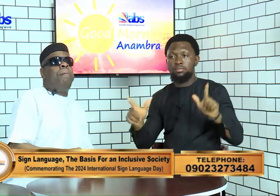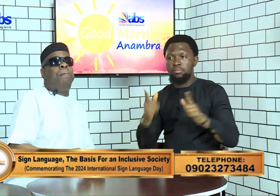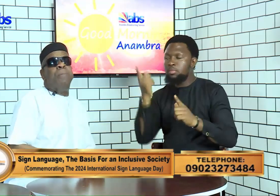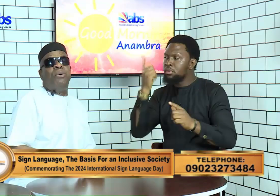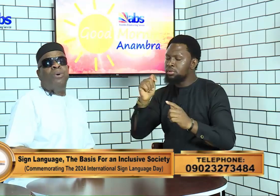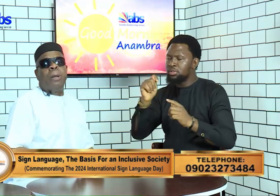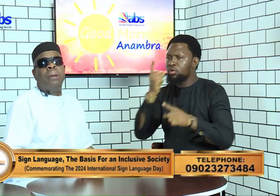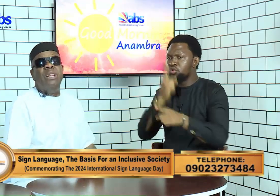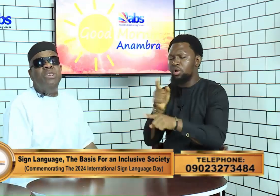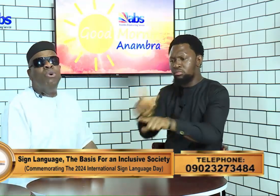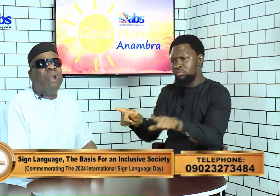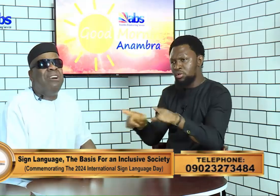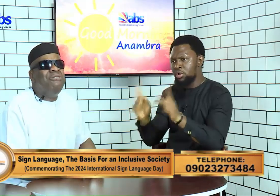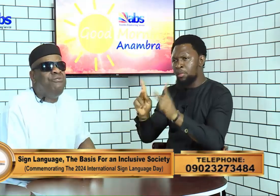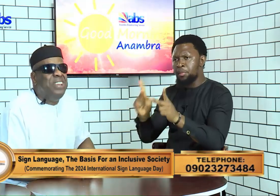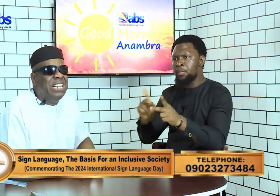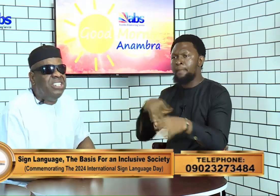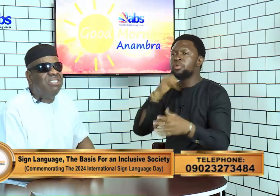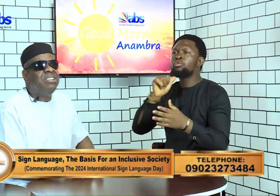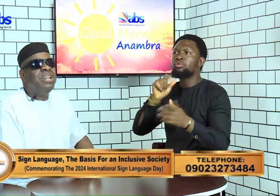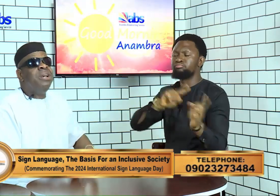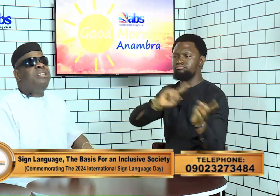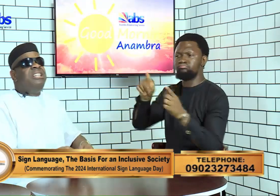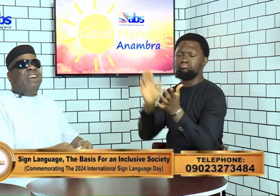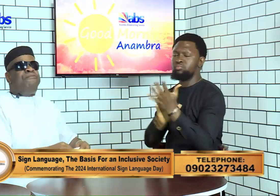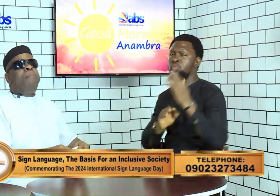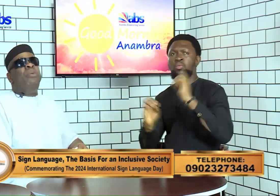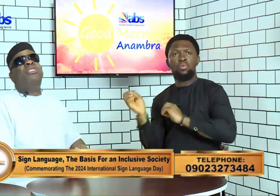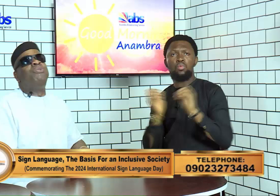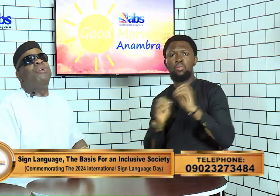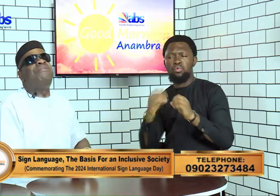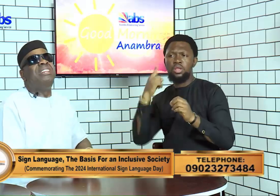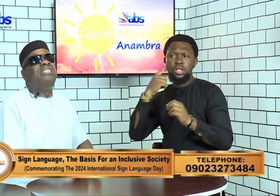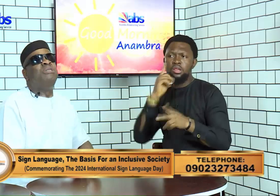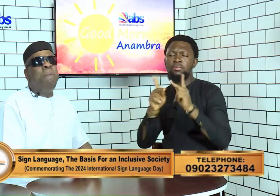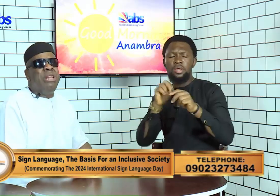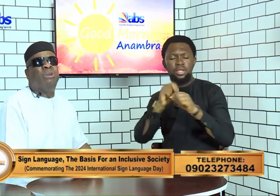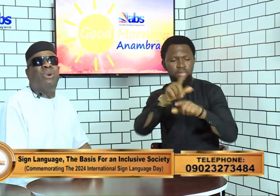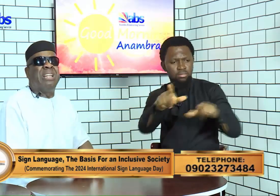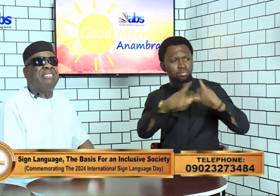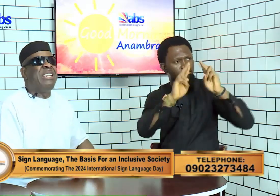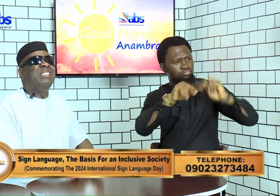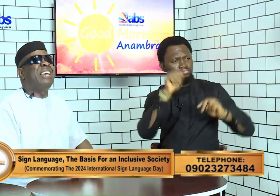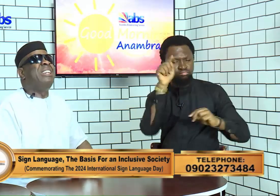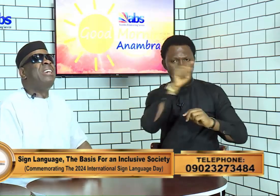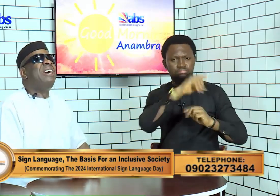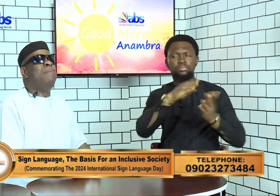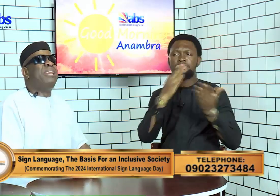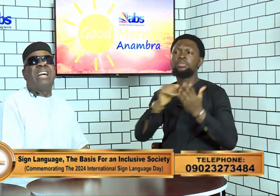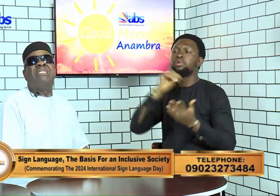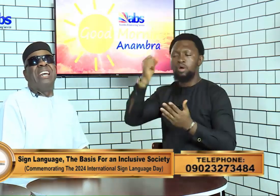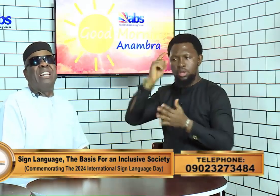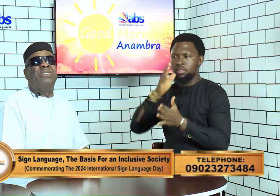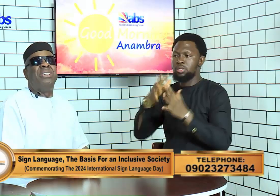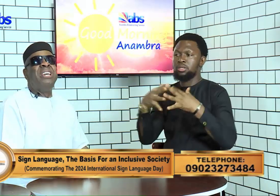local people in the rural villages, the deaf people in the rural villages may not understand the